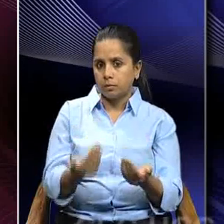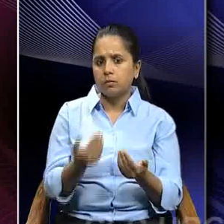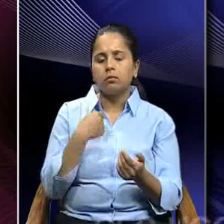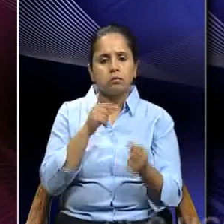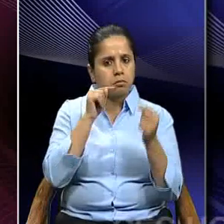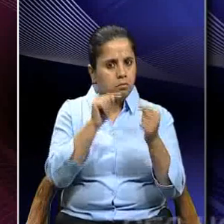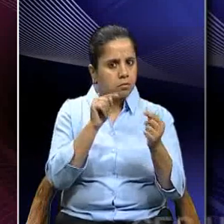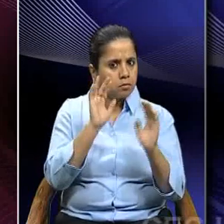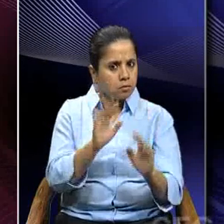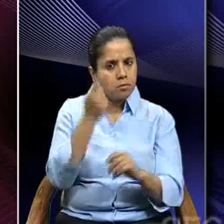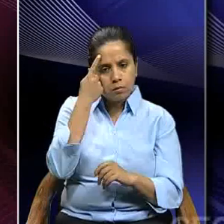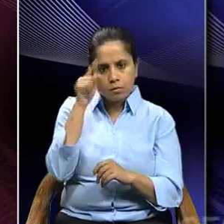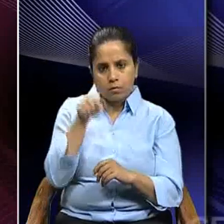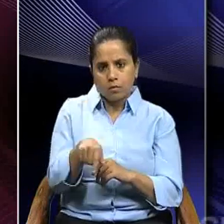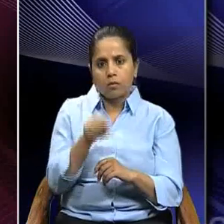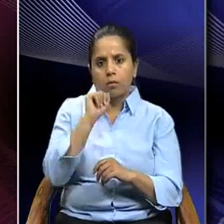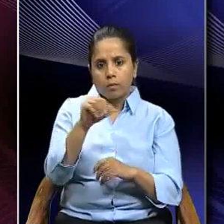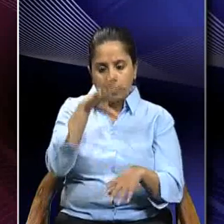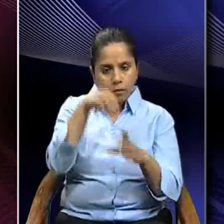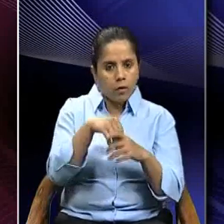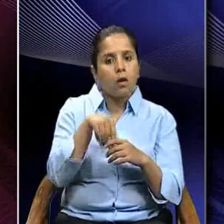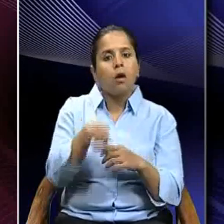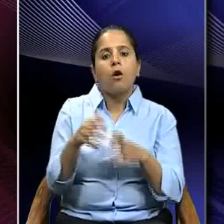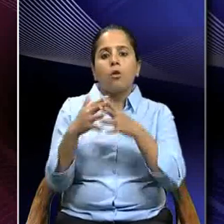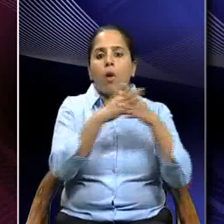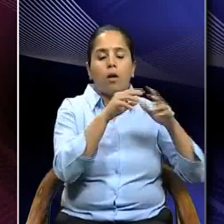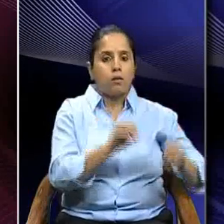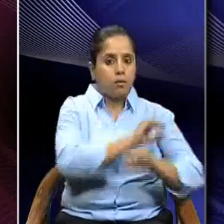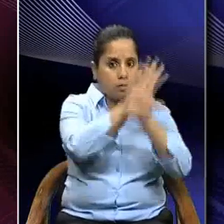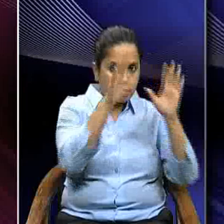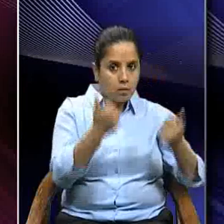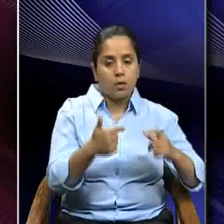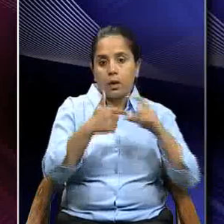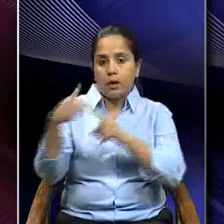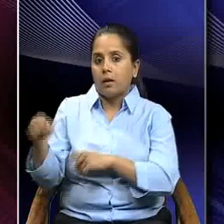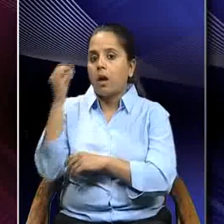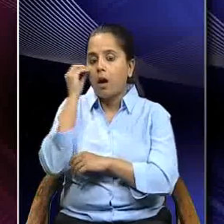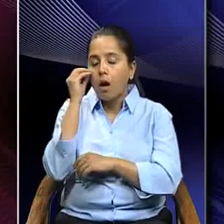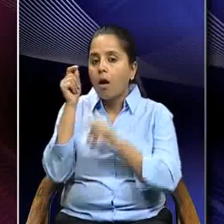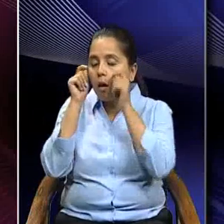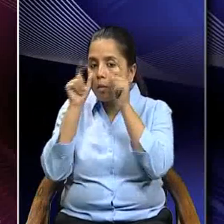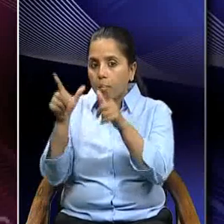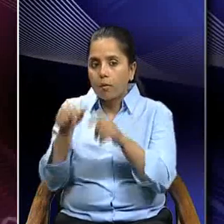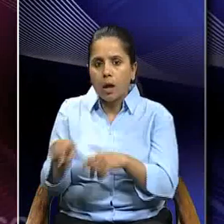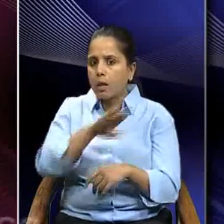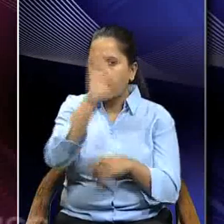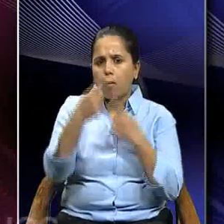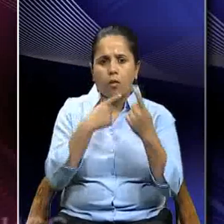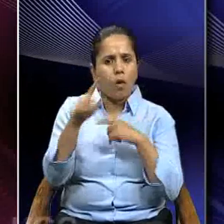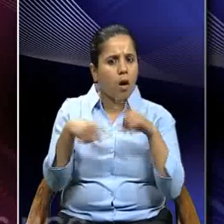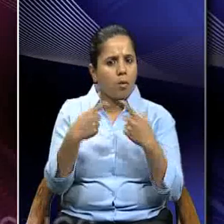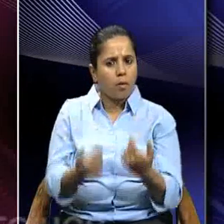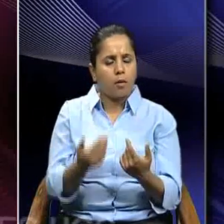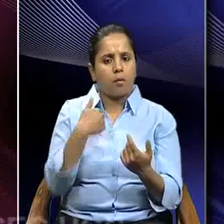for a symbiosis of the Western Enlightenment and Eastern Awakening. We have never talked about making